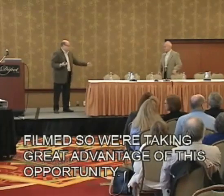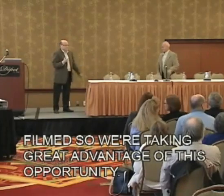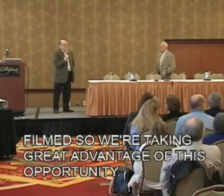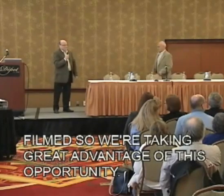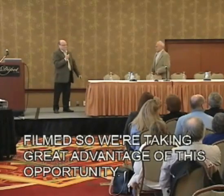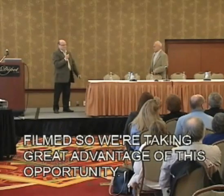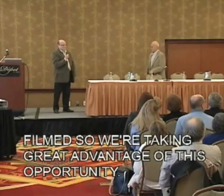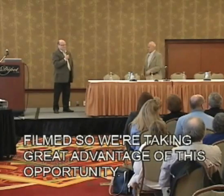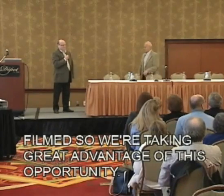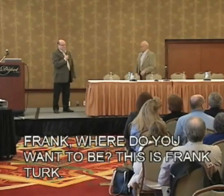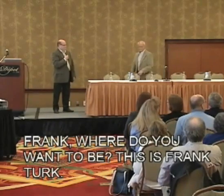where do you want to be?